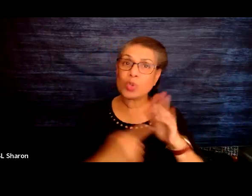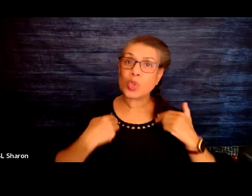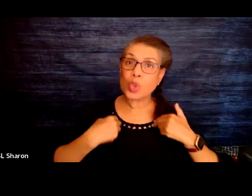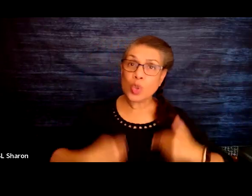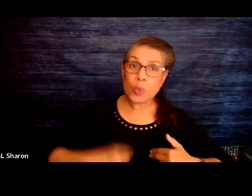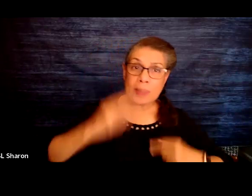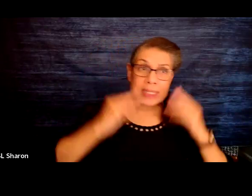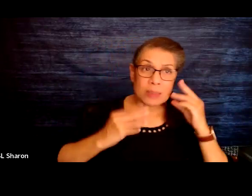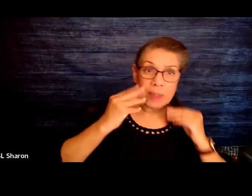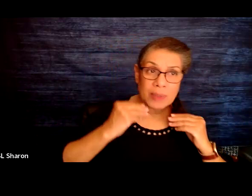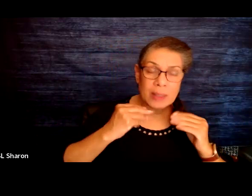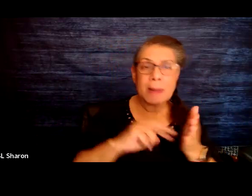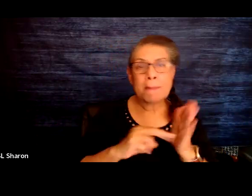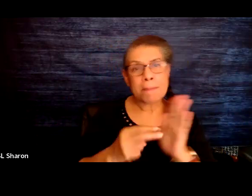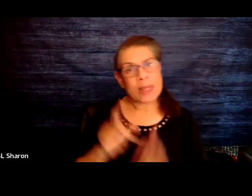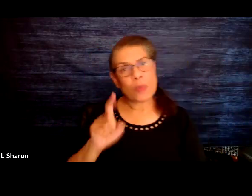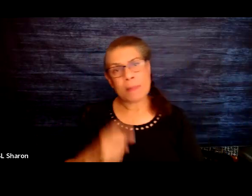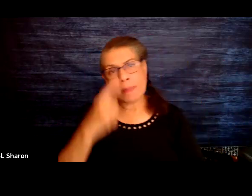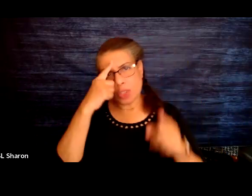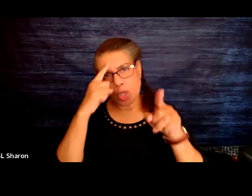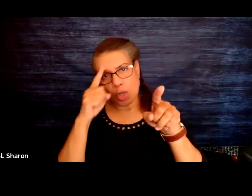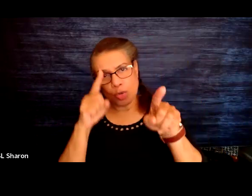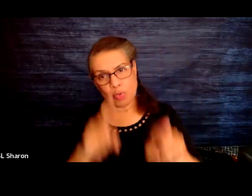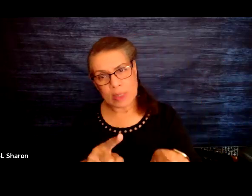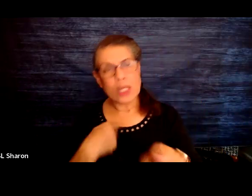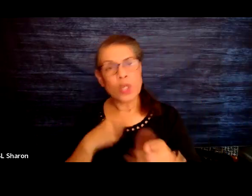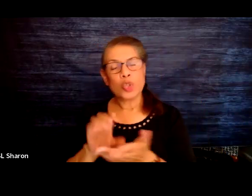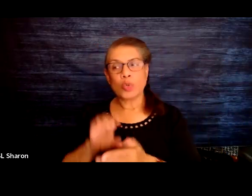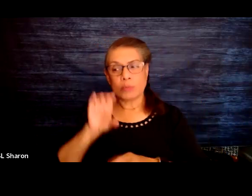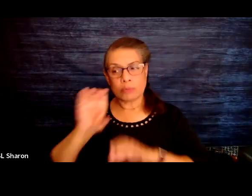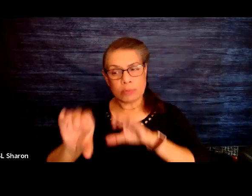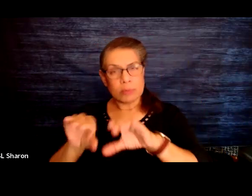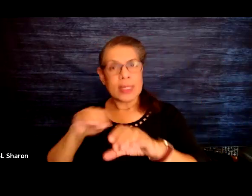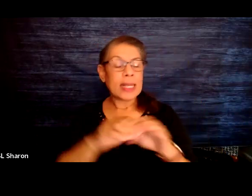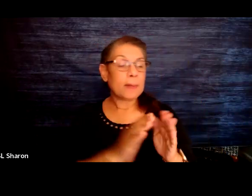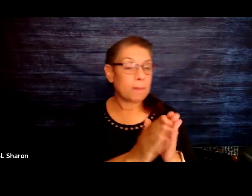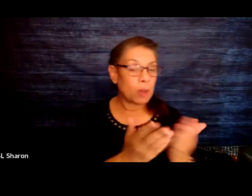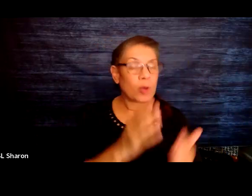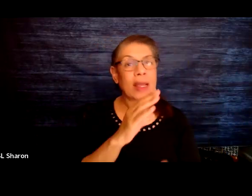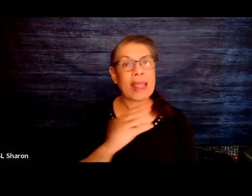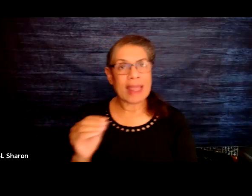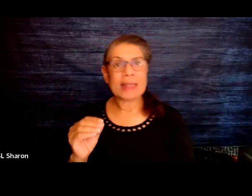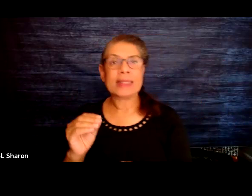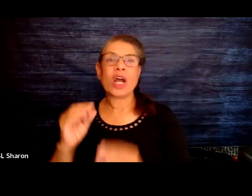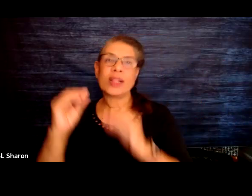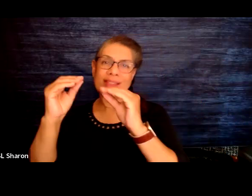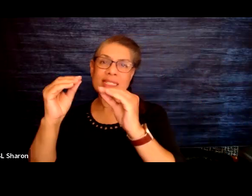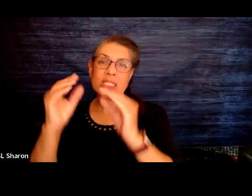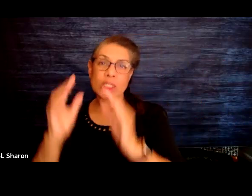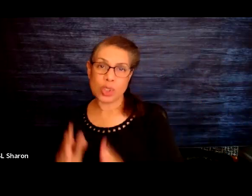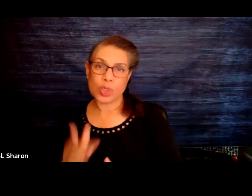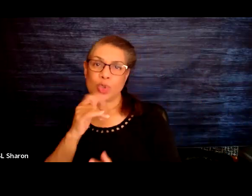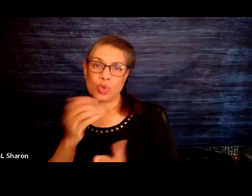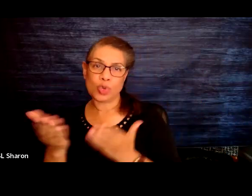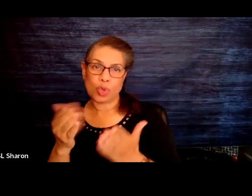experience, then we must agree to an ongoing investment in books and in the library professionals who collect them.